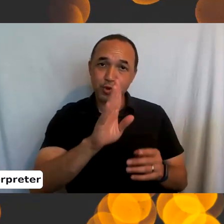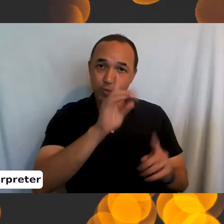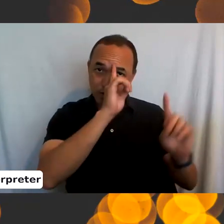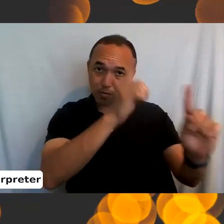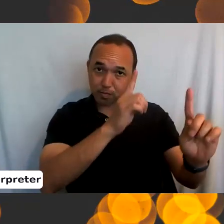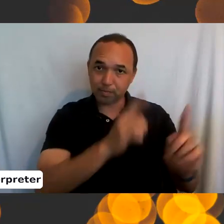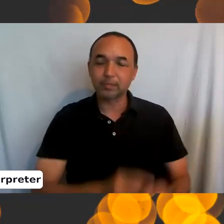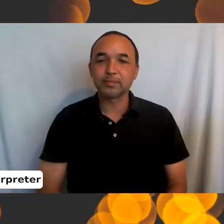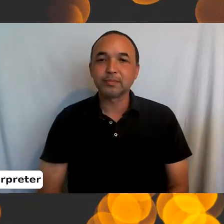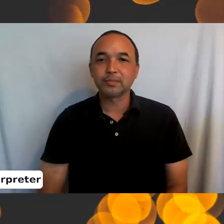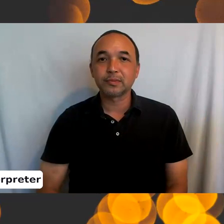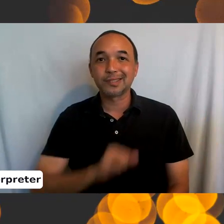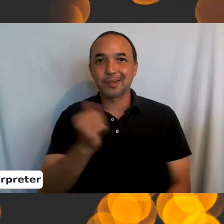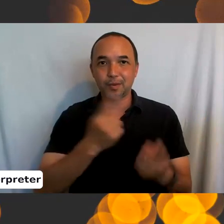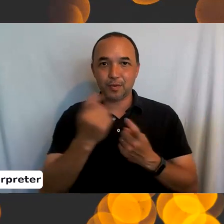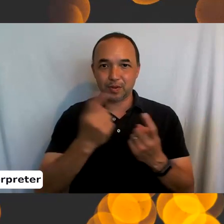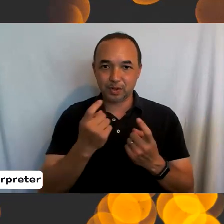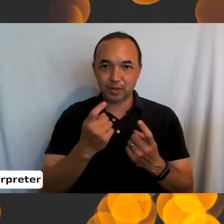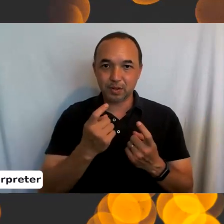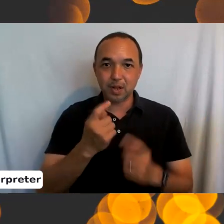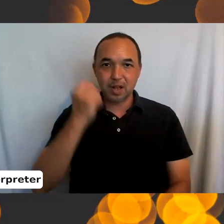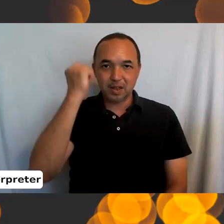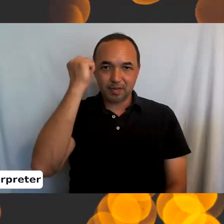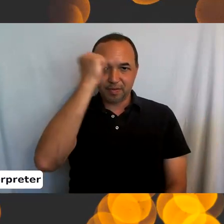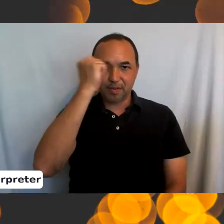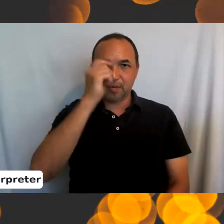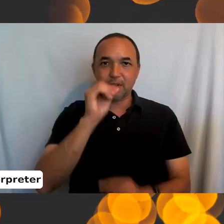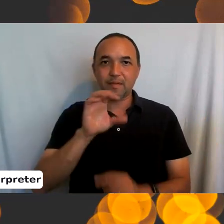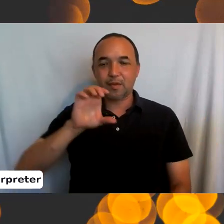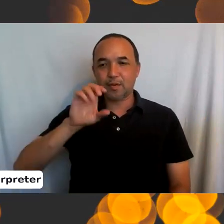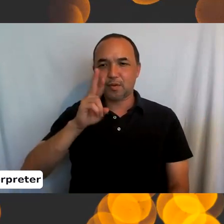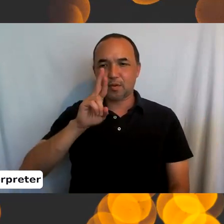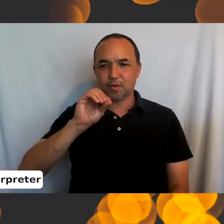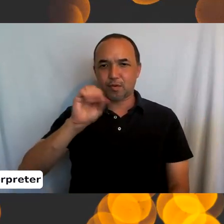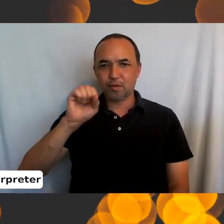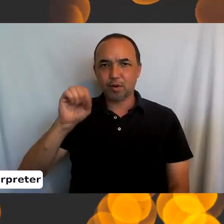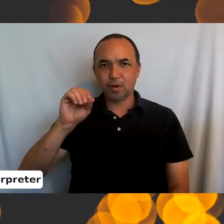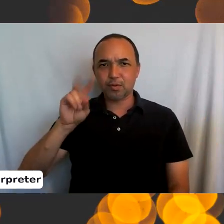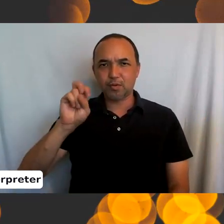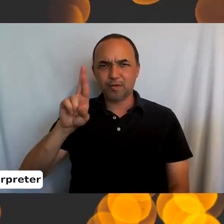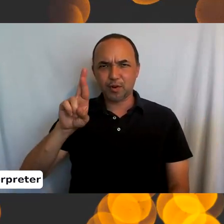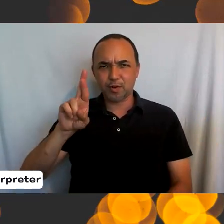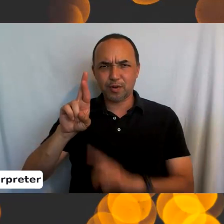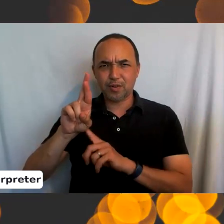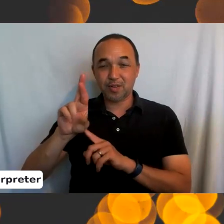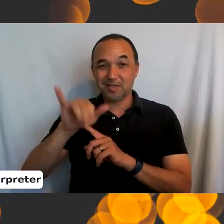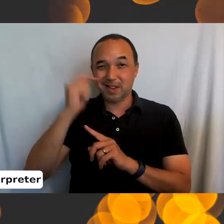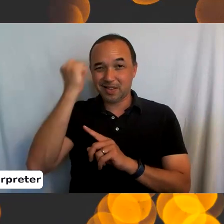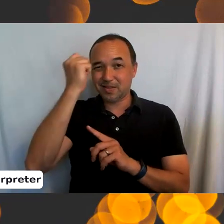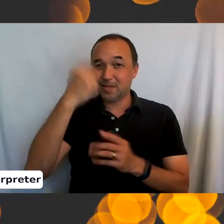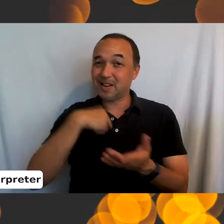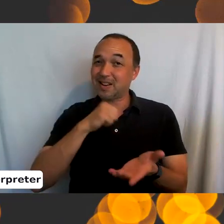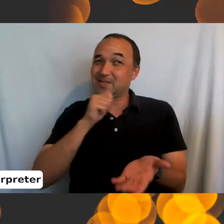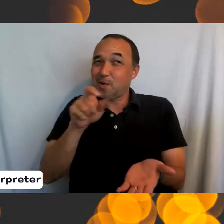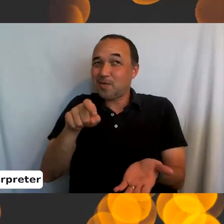people ask me about all the time, and that's the theory of crossing things over. It's a theory that I don't necessarily subscribe